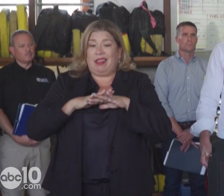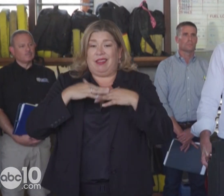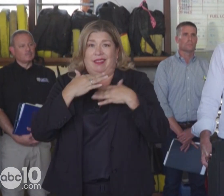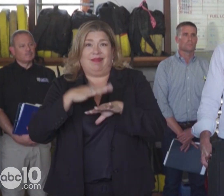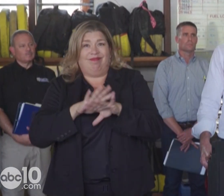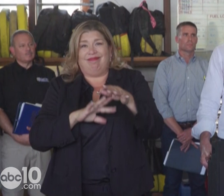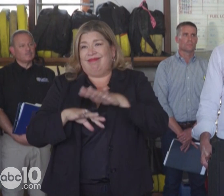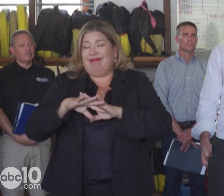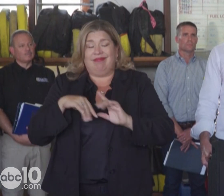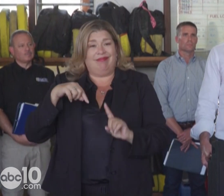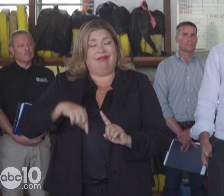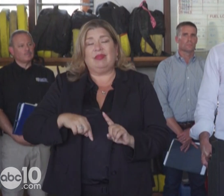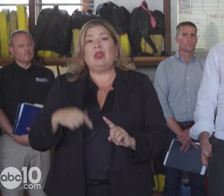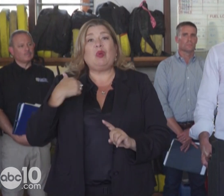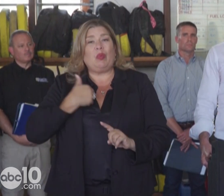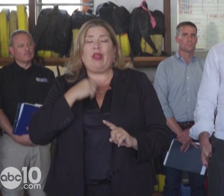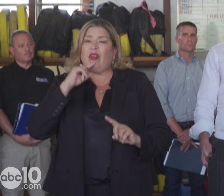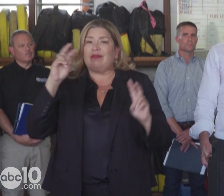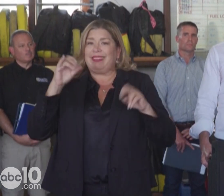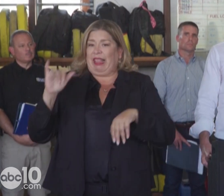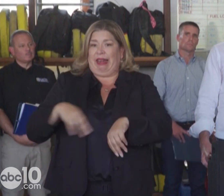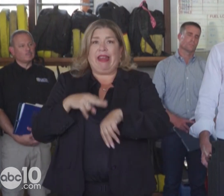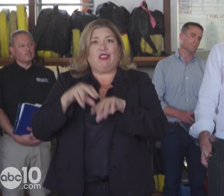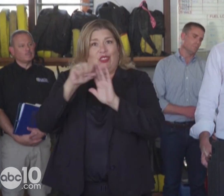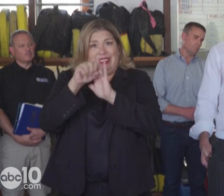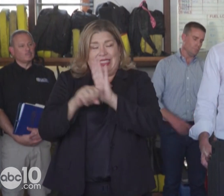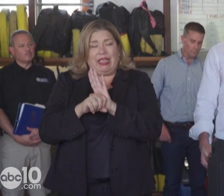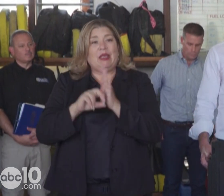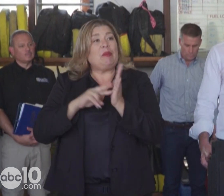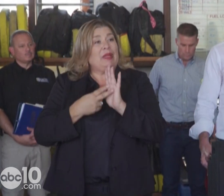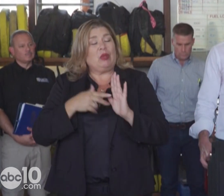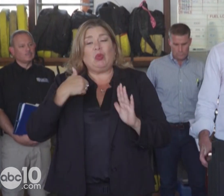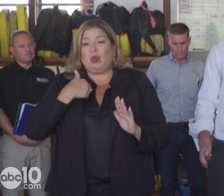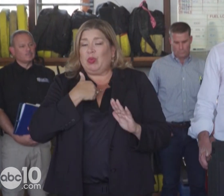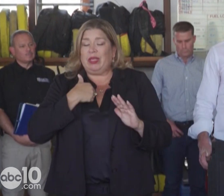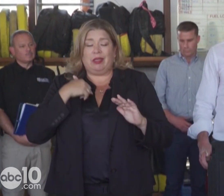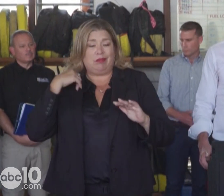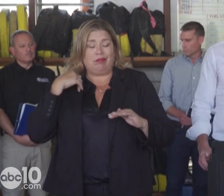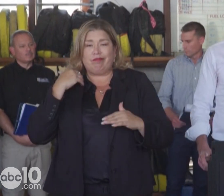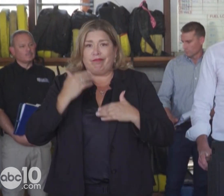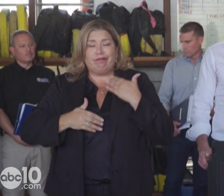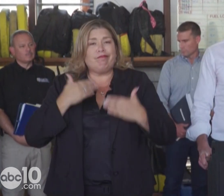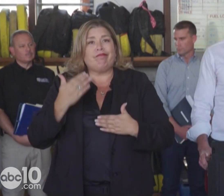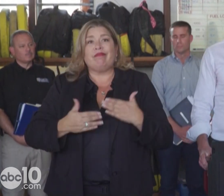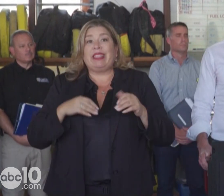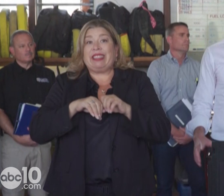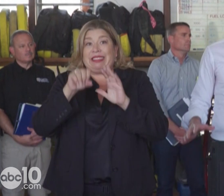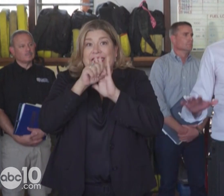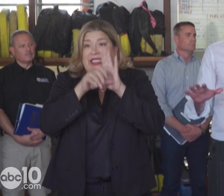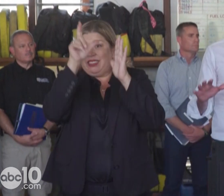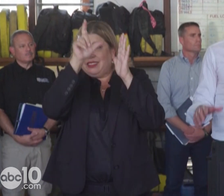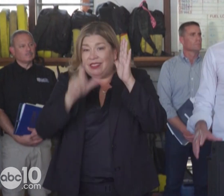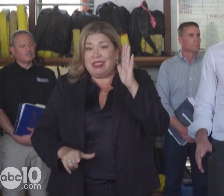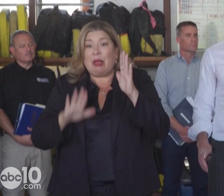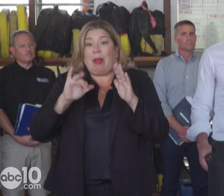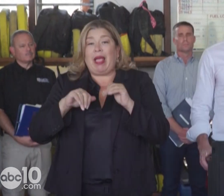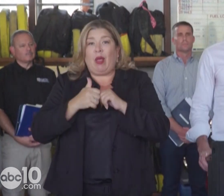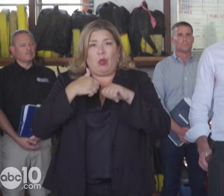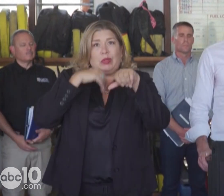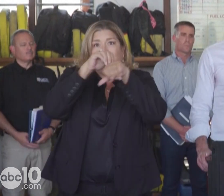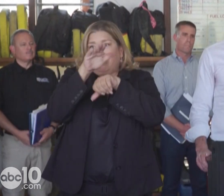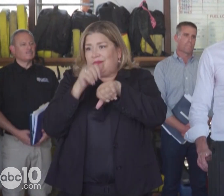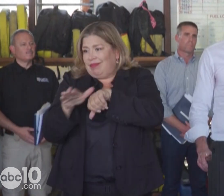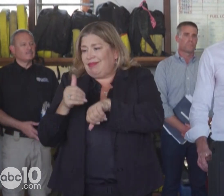are a nation state, so we are conducting ourselves all across this state by allocating